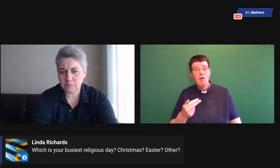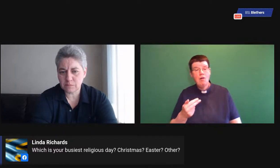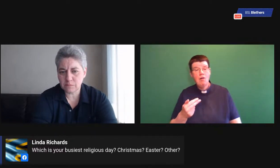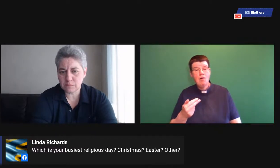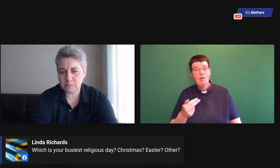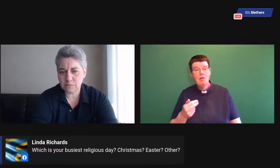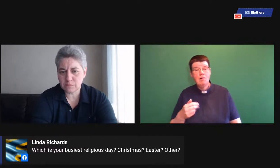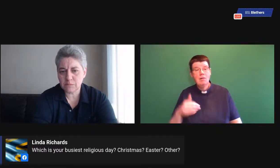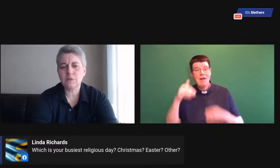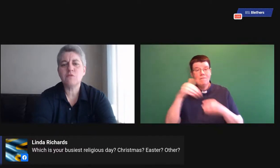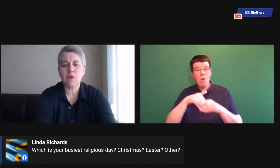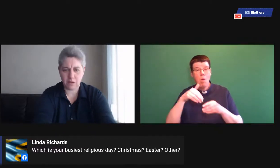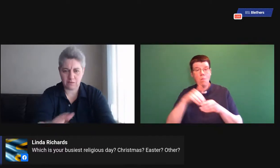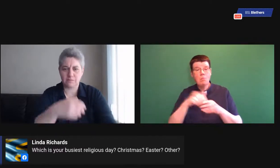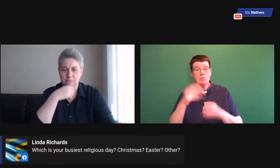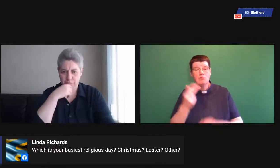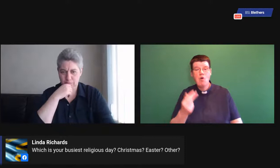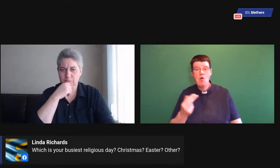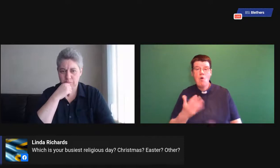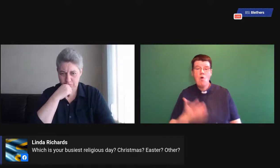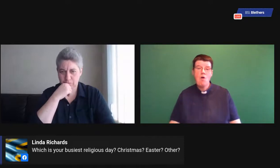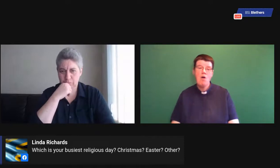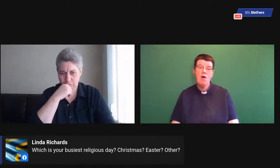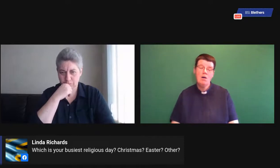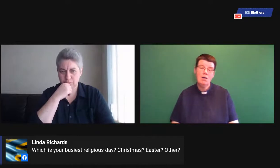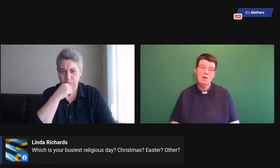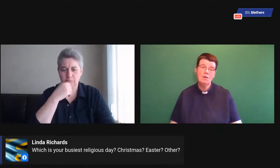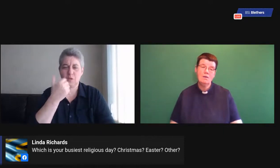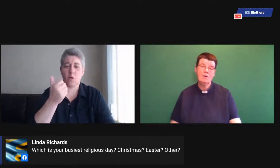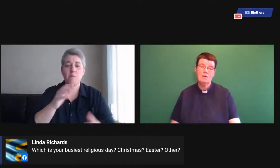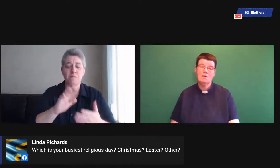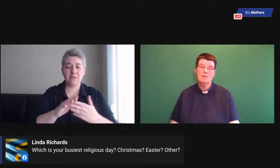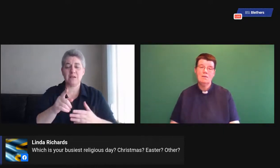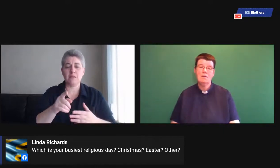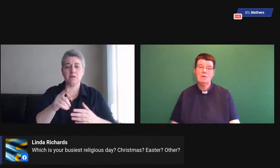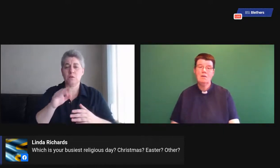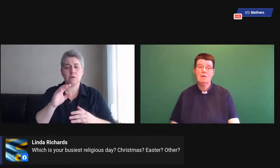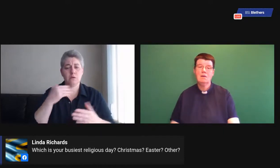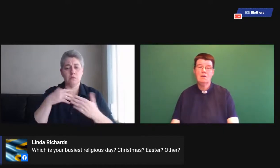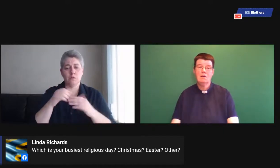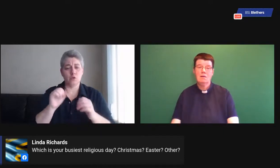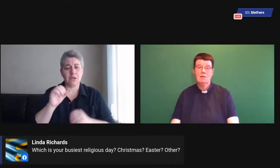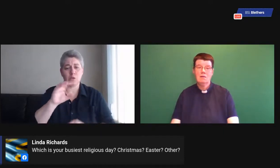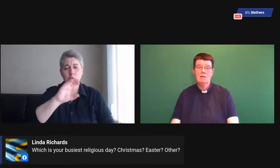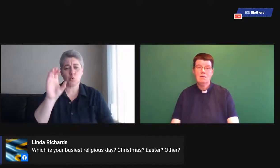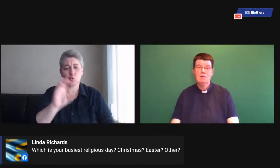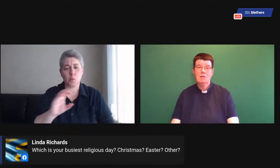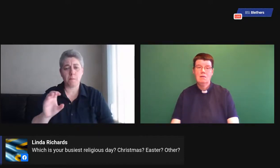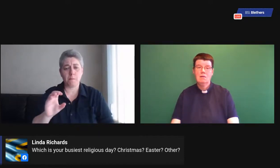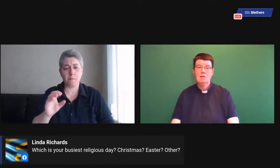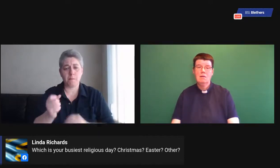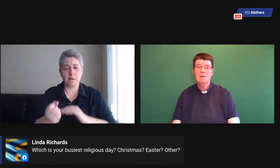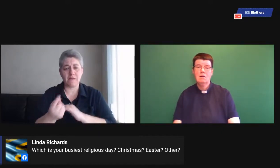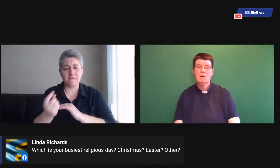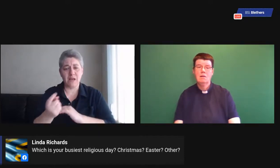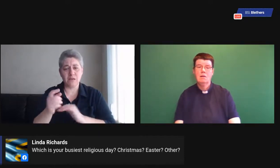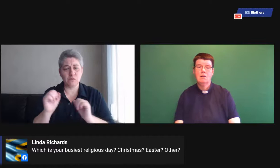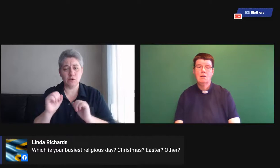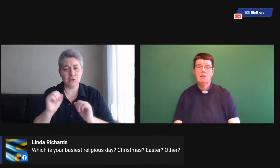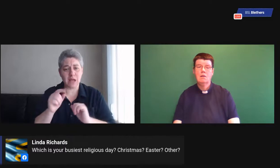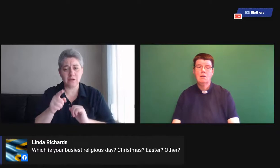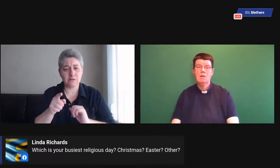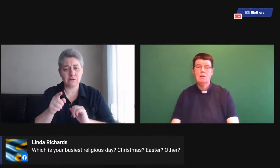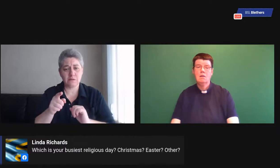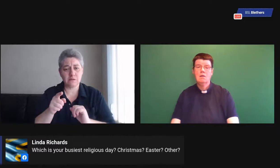pictures, photographs, and writing in our in a deaf way in English, using our sort of